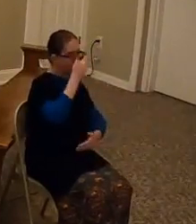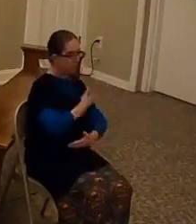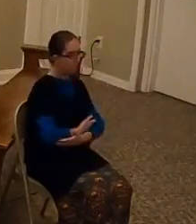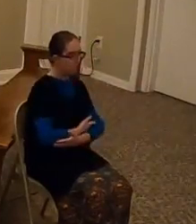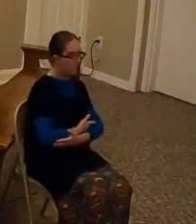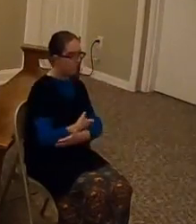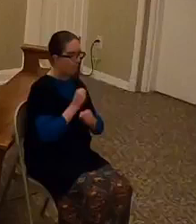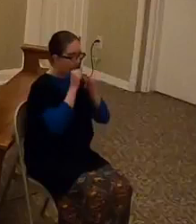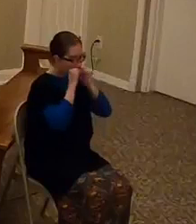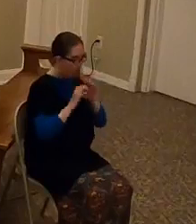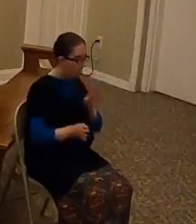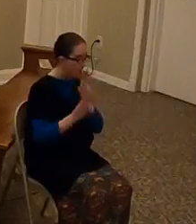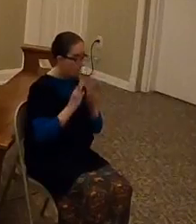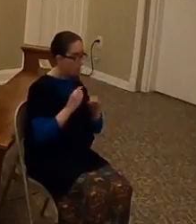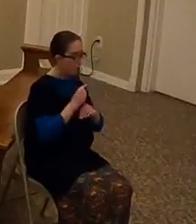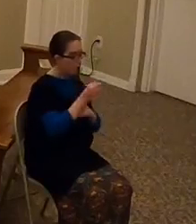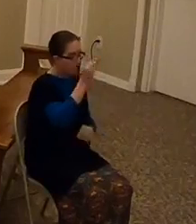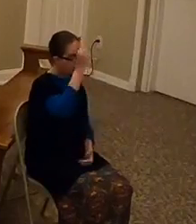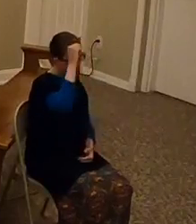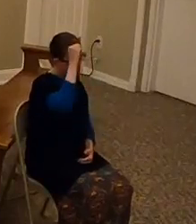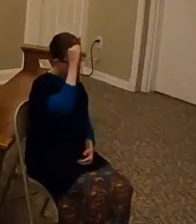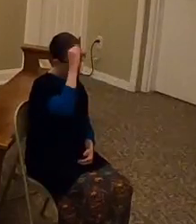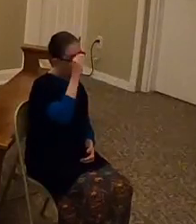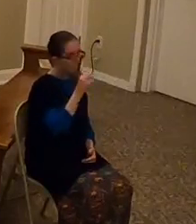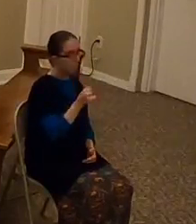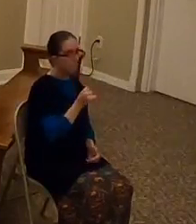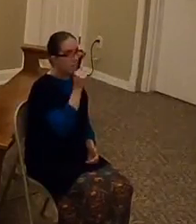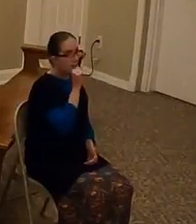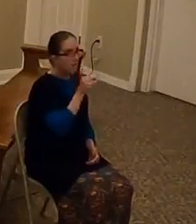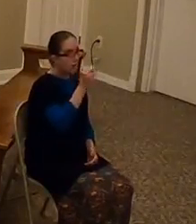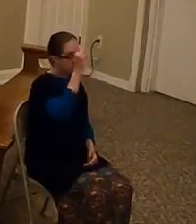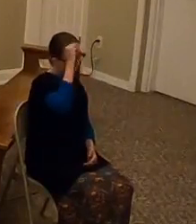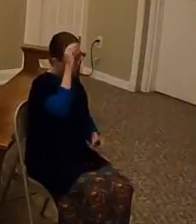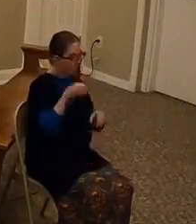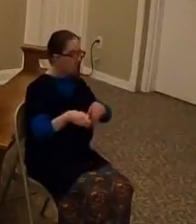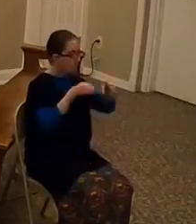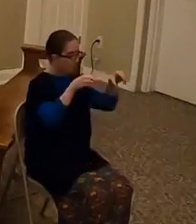Now, I've been talking about stupid tonight. Stupid is what stupid does, okay?